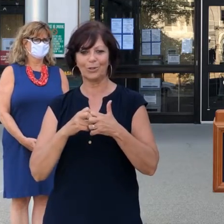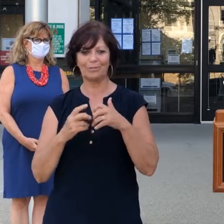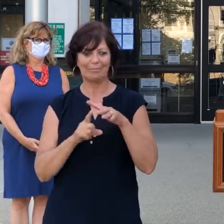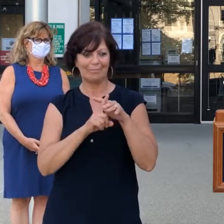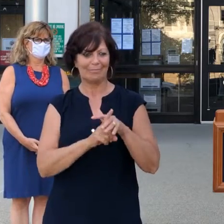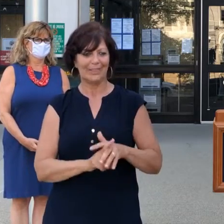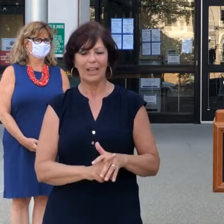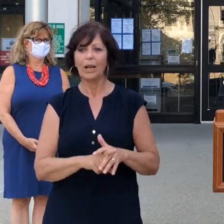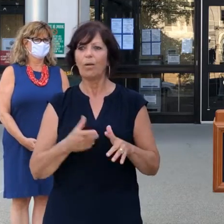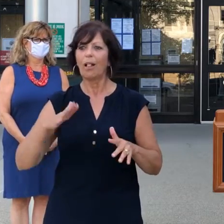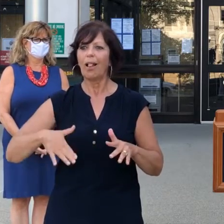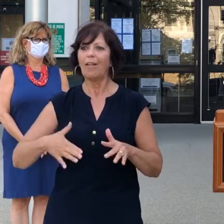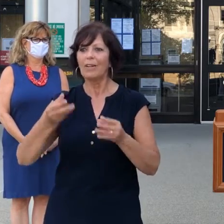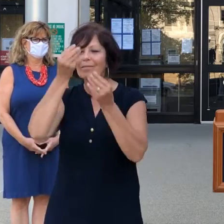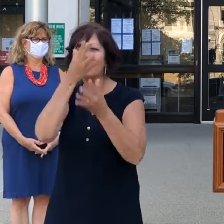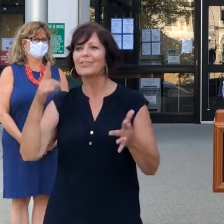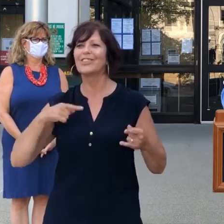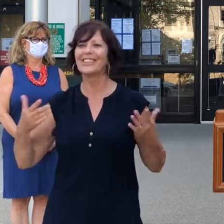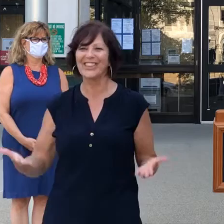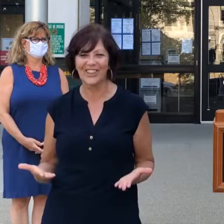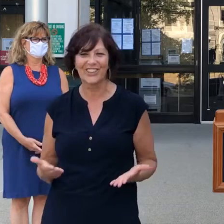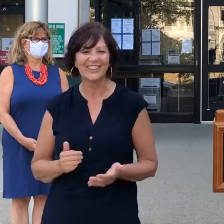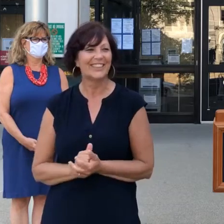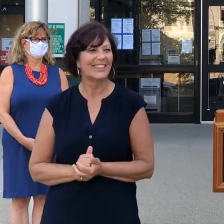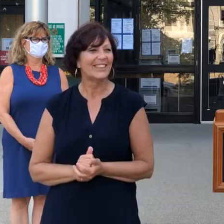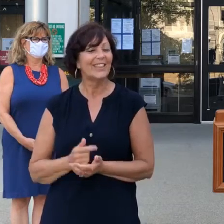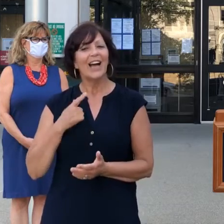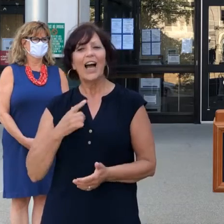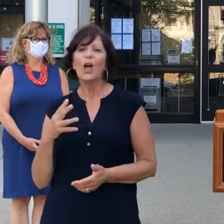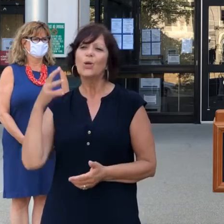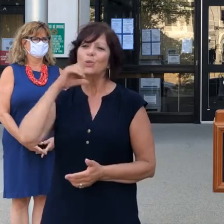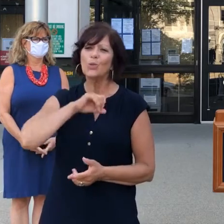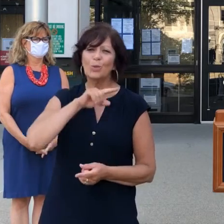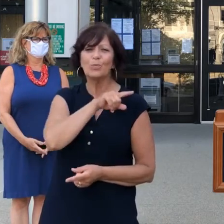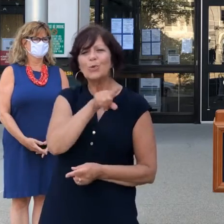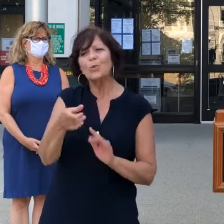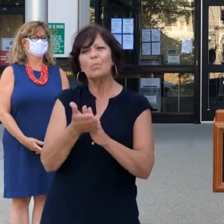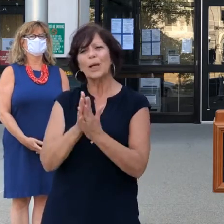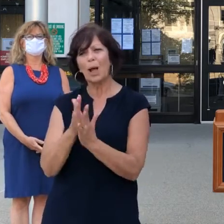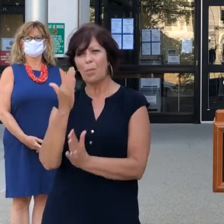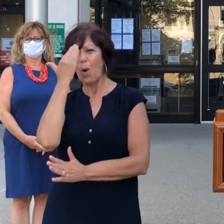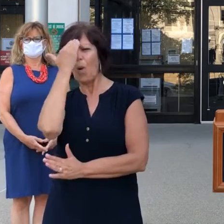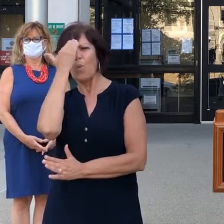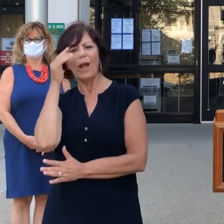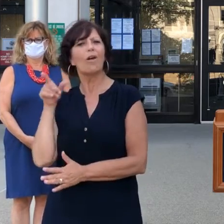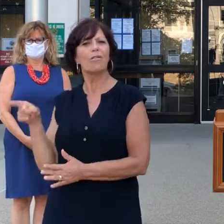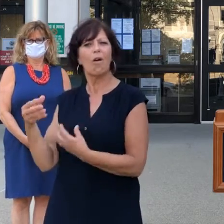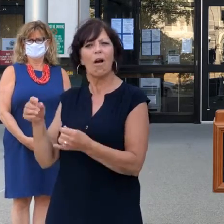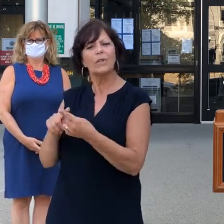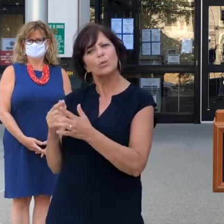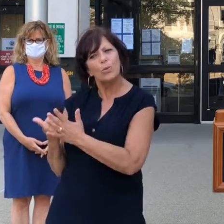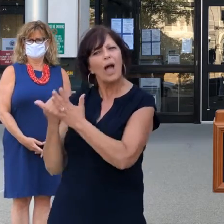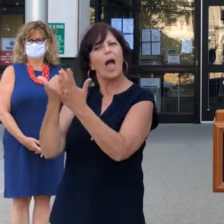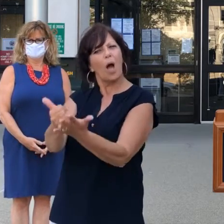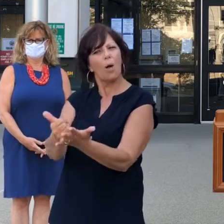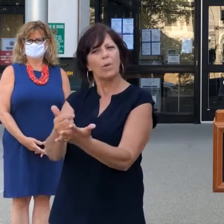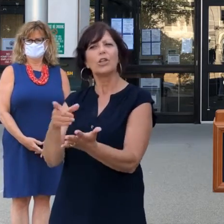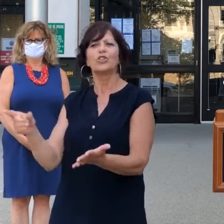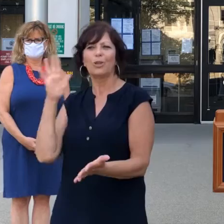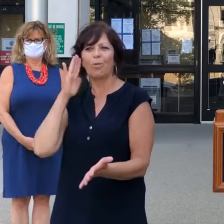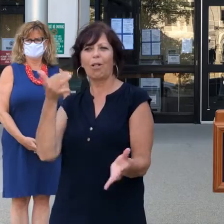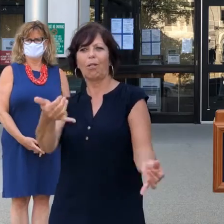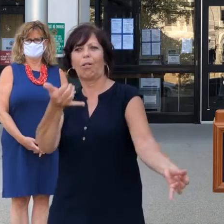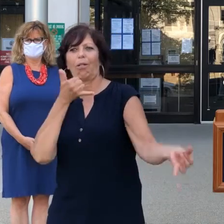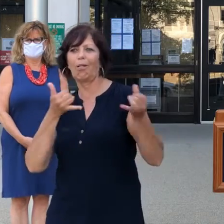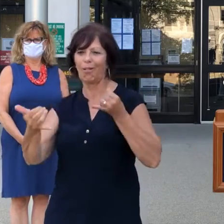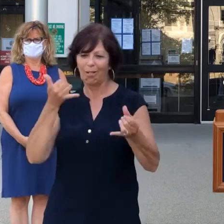office was up and running. So I assume as people become more aware that the office is there to help them, she's not only going to get a lot of calls and a